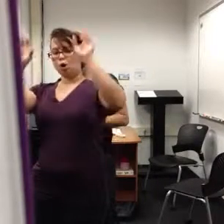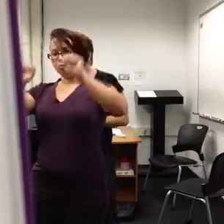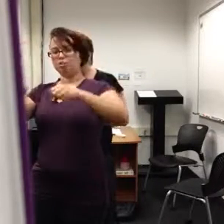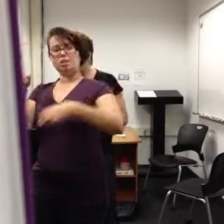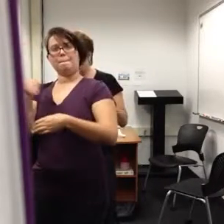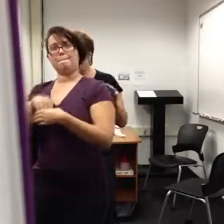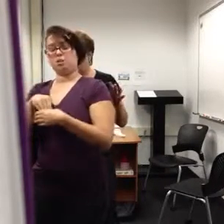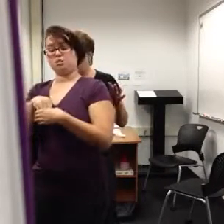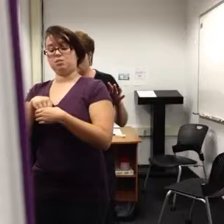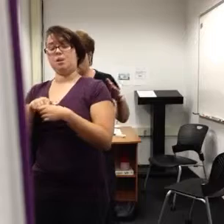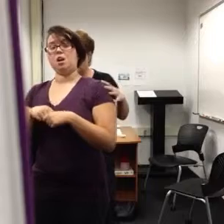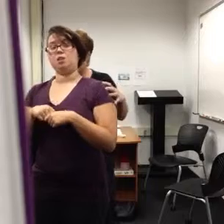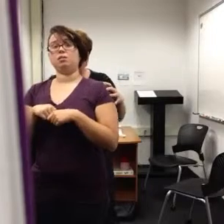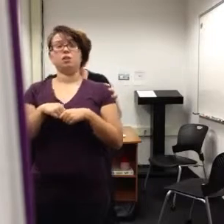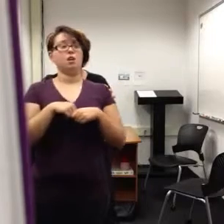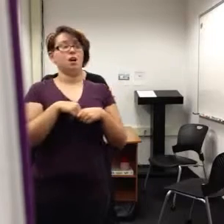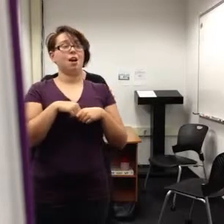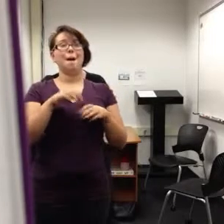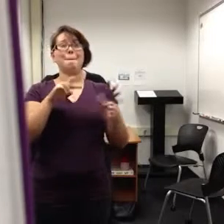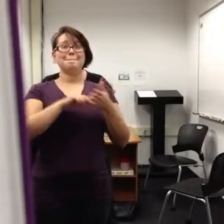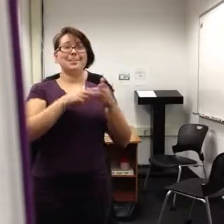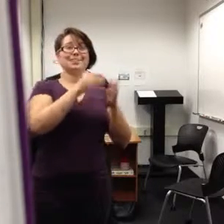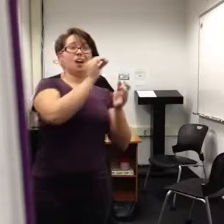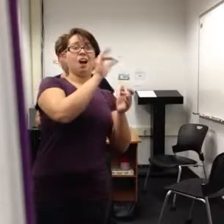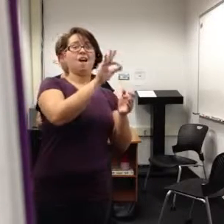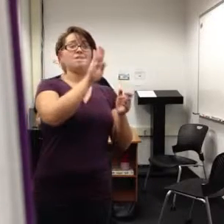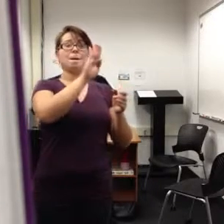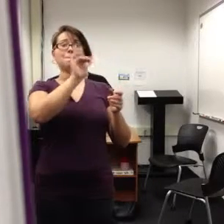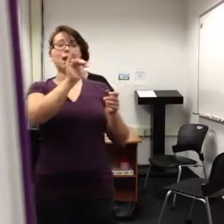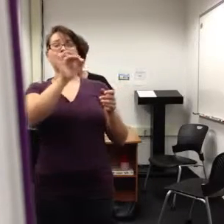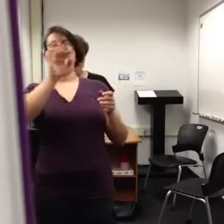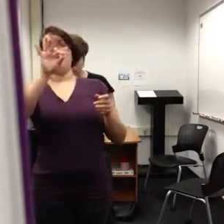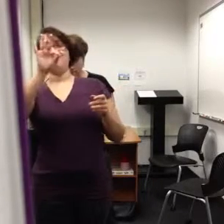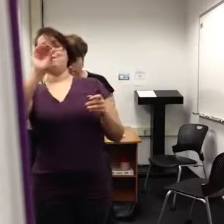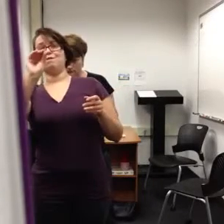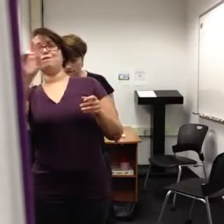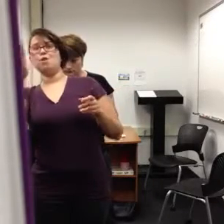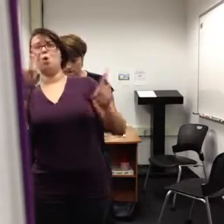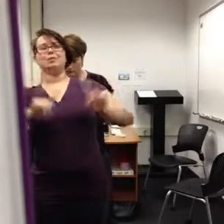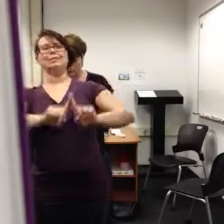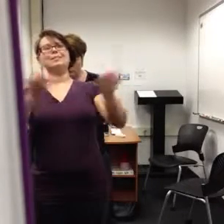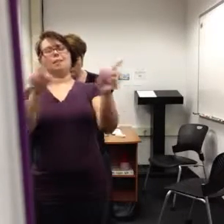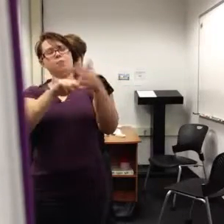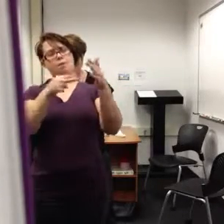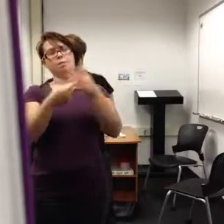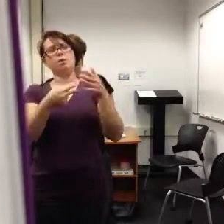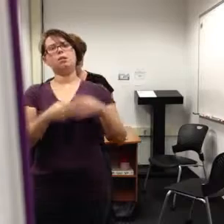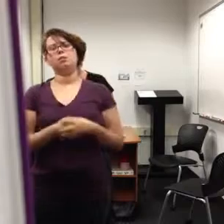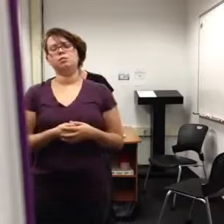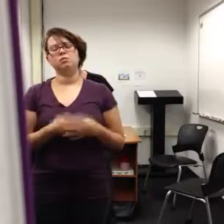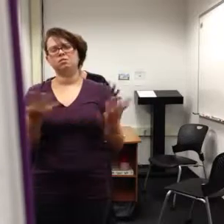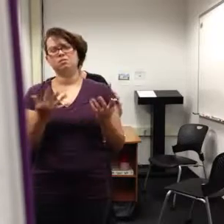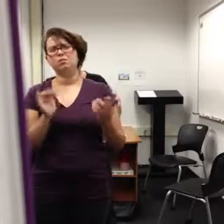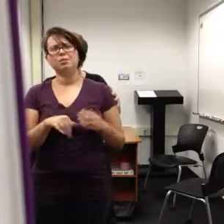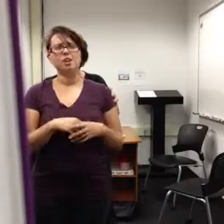So that means of, by, and for the people now has a different meaning. What does it? Aren't there still attitudes out